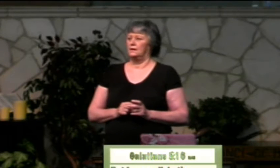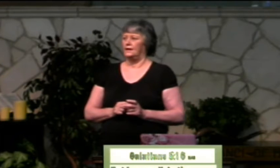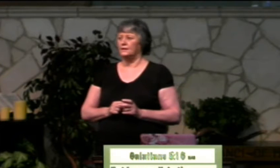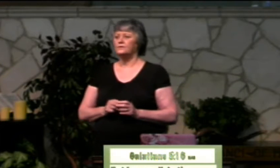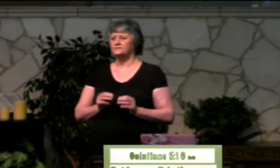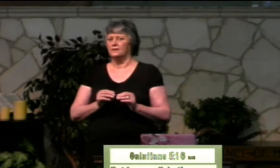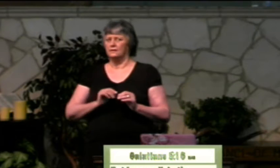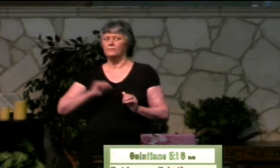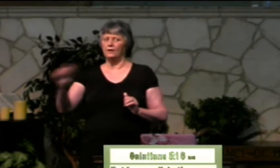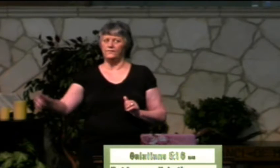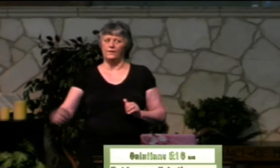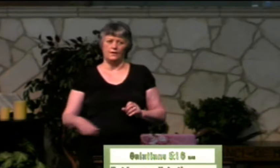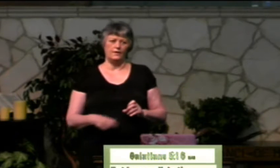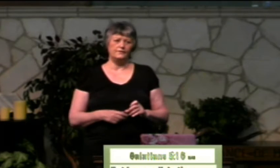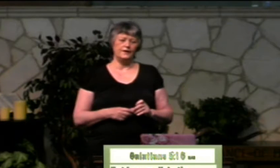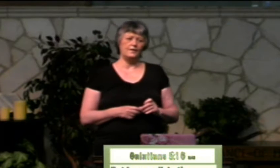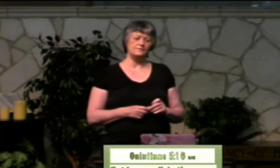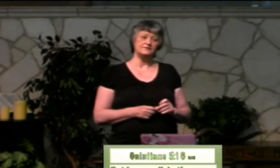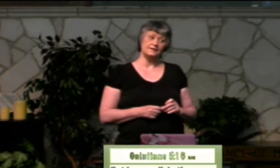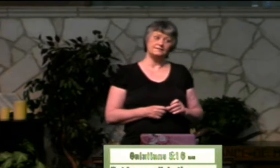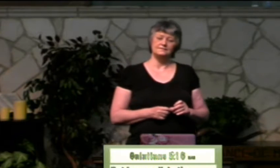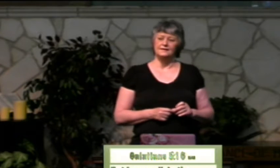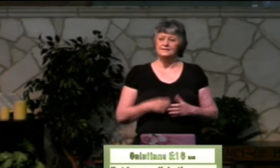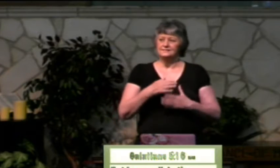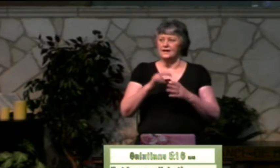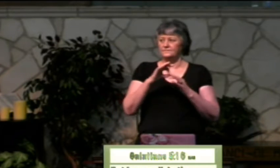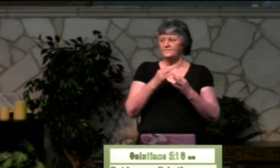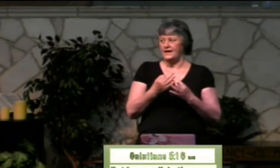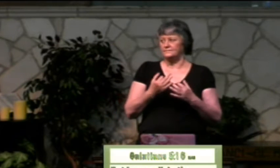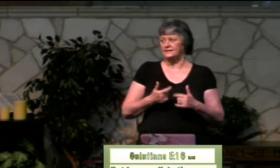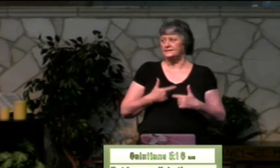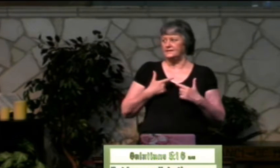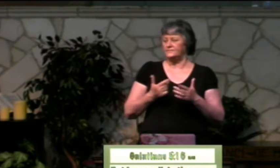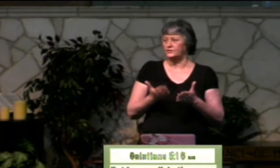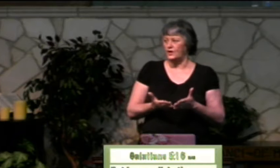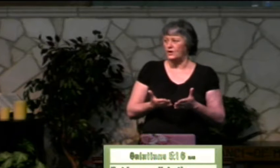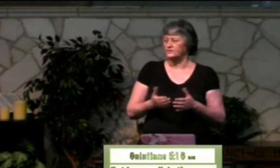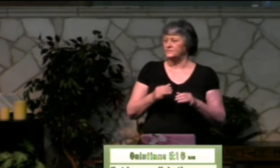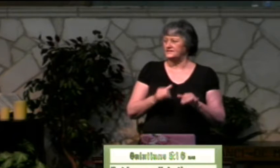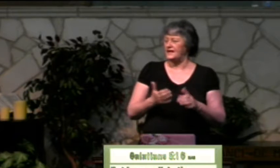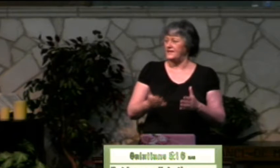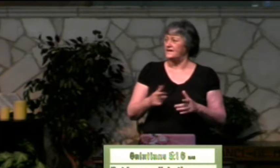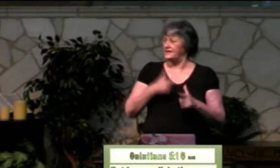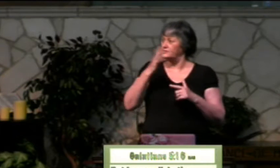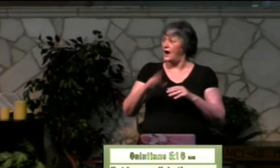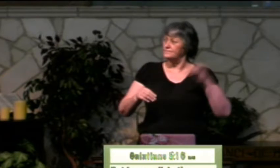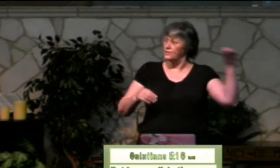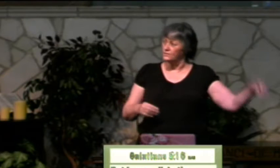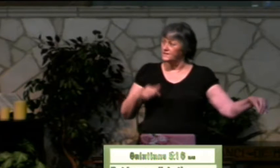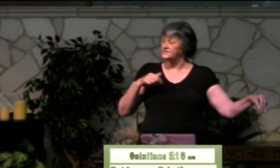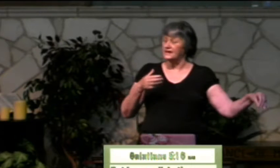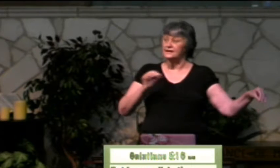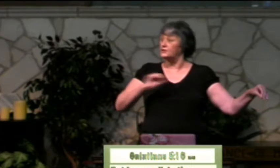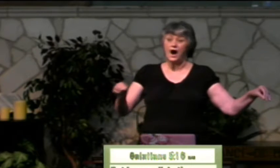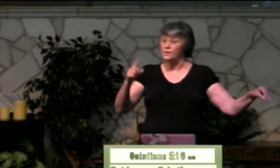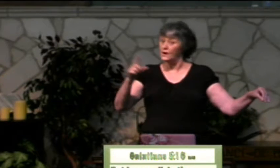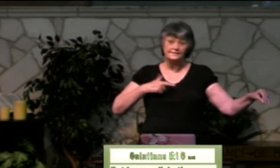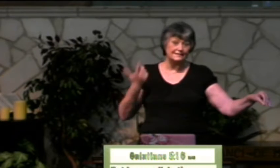it was more far. You know, it was like some family lived close, and we stayed there, and then God moved us again, and no one lived